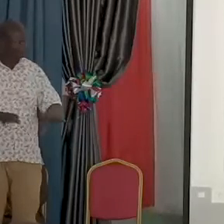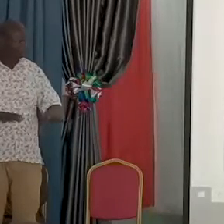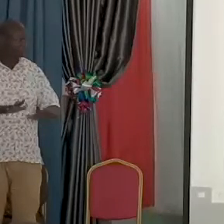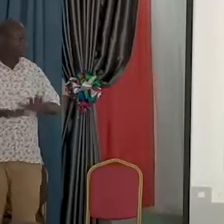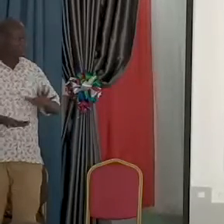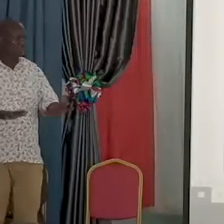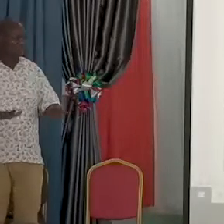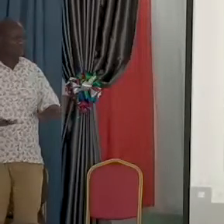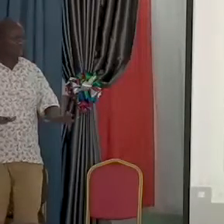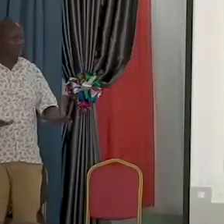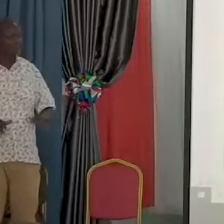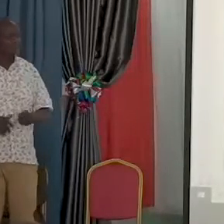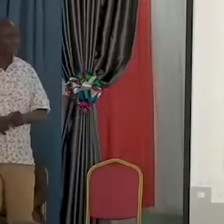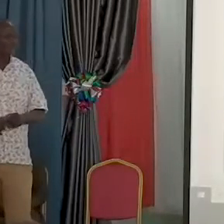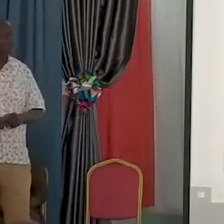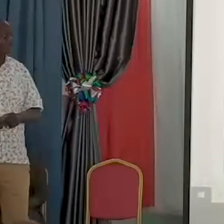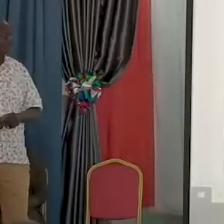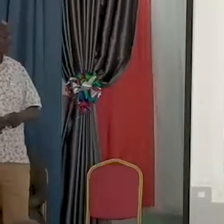the chairs are too big for her.